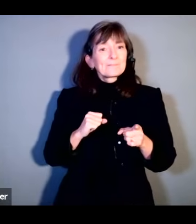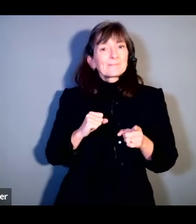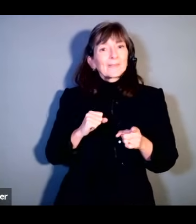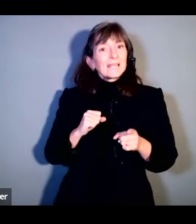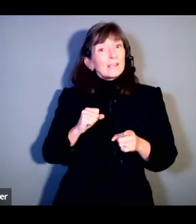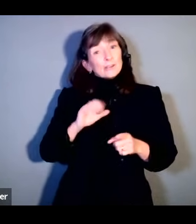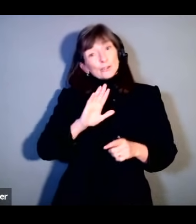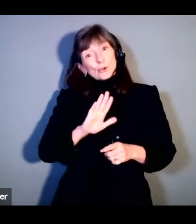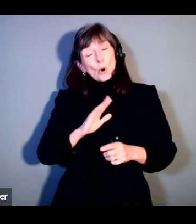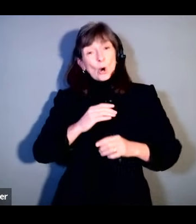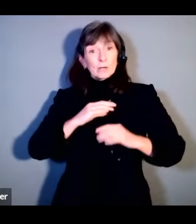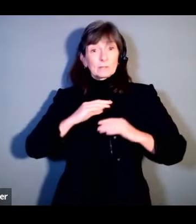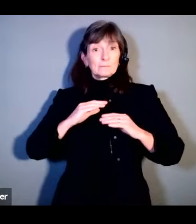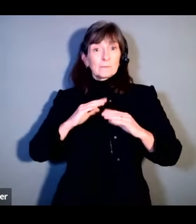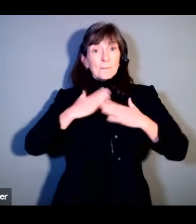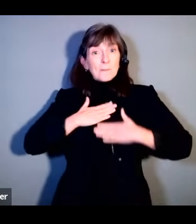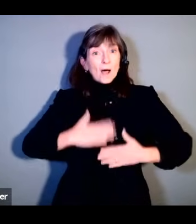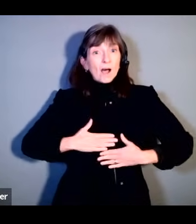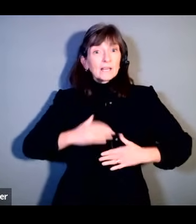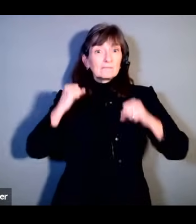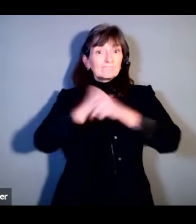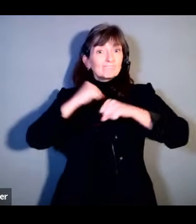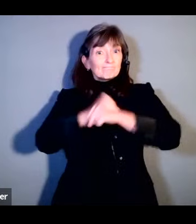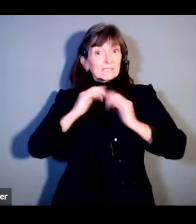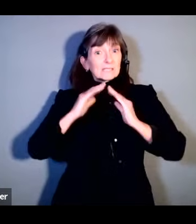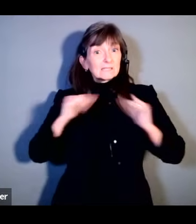weight, like it would be for certain medications, for example.